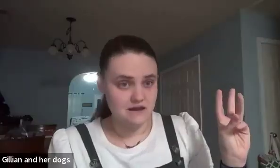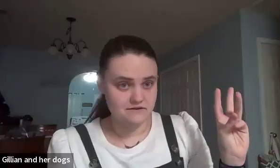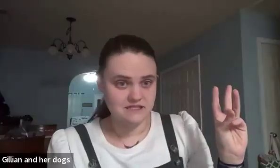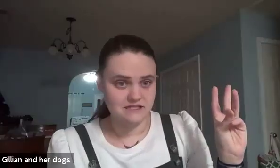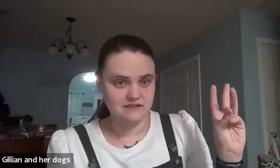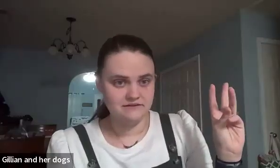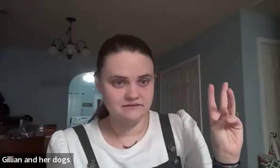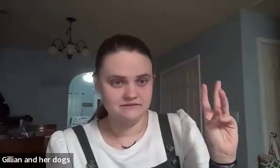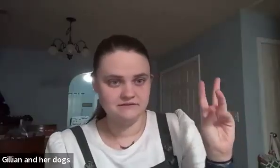17.